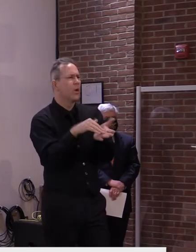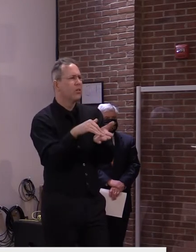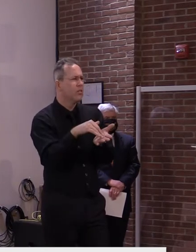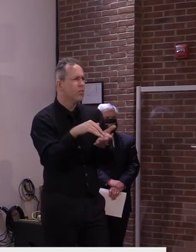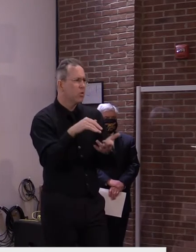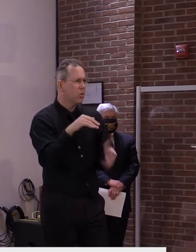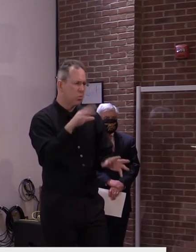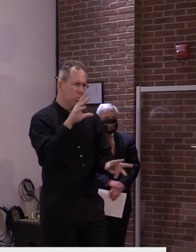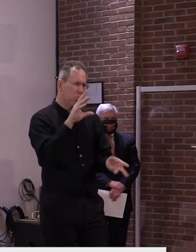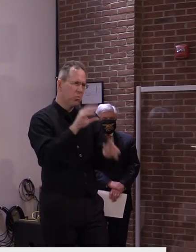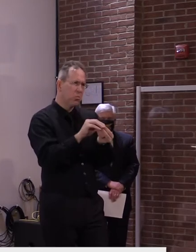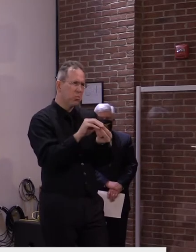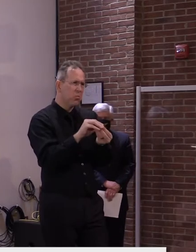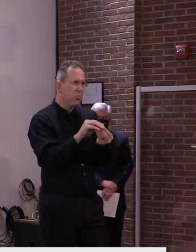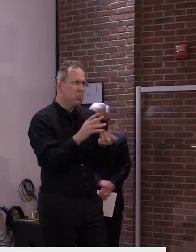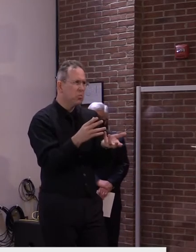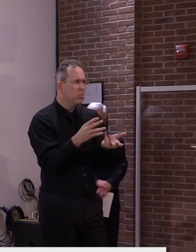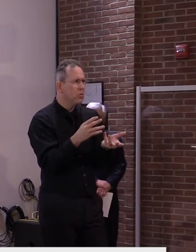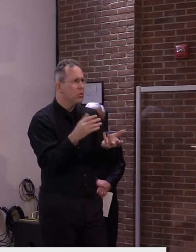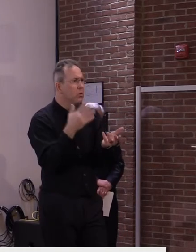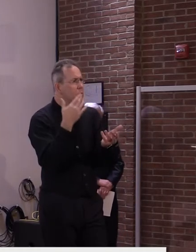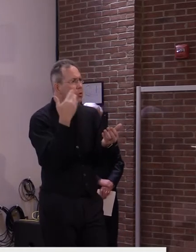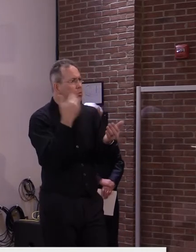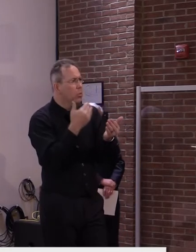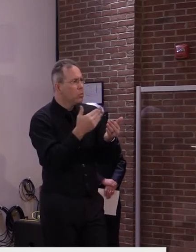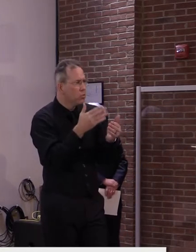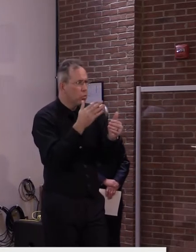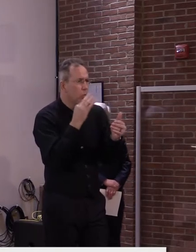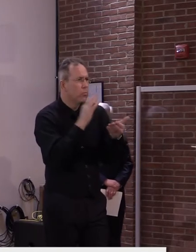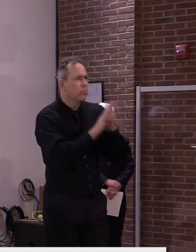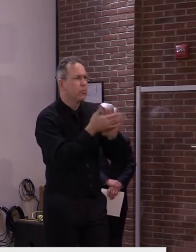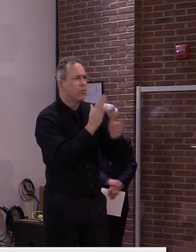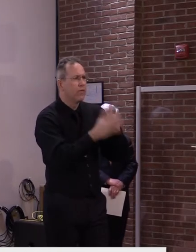our way to accomplishing our goal.